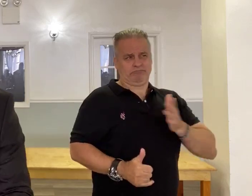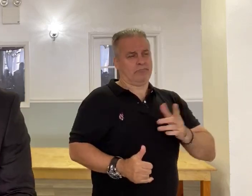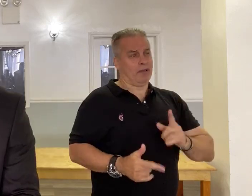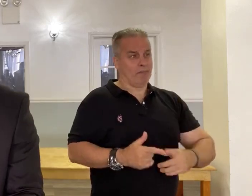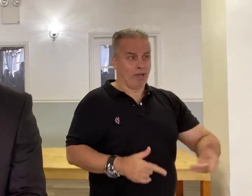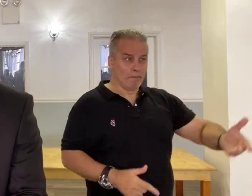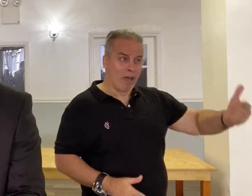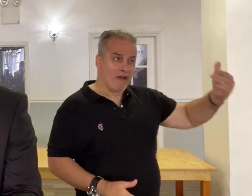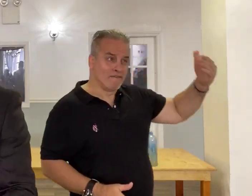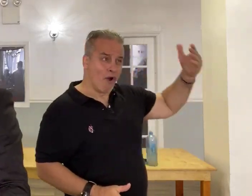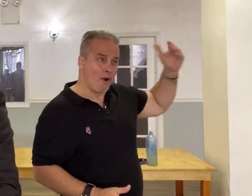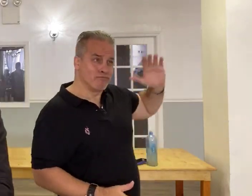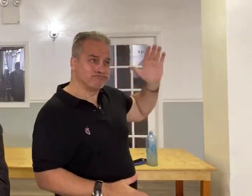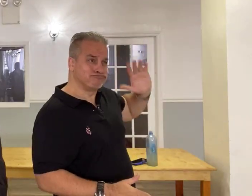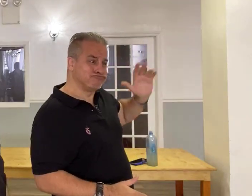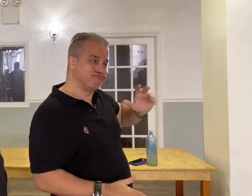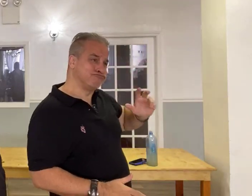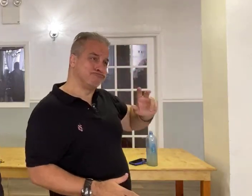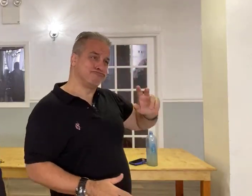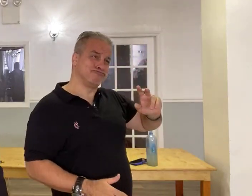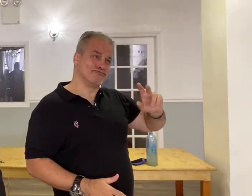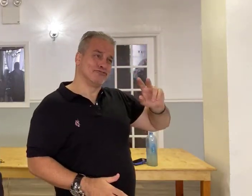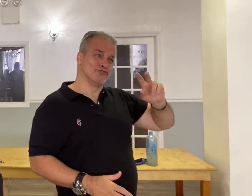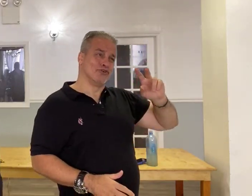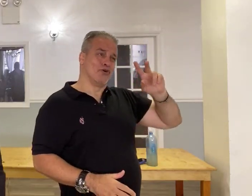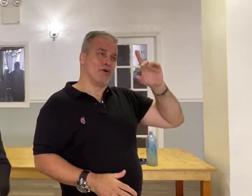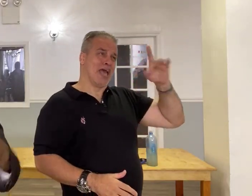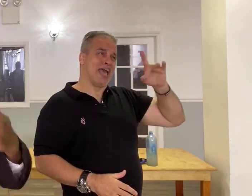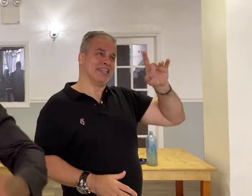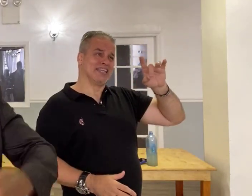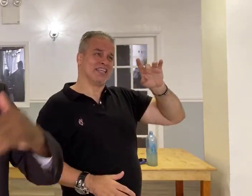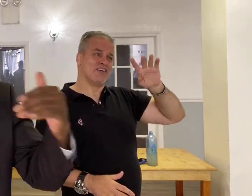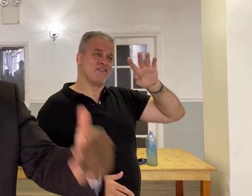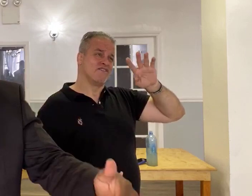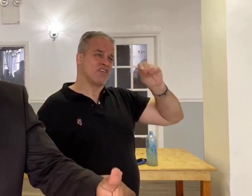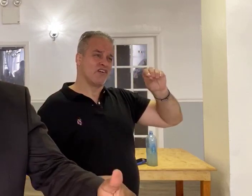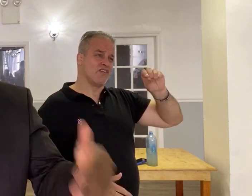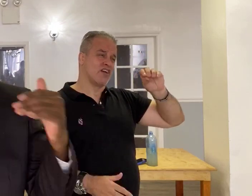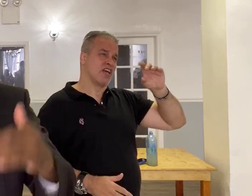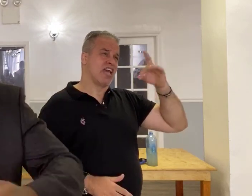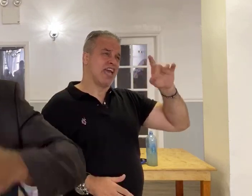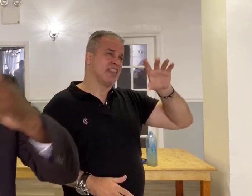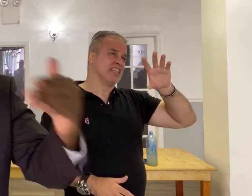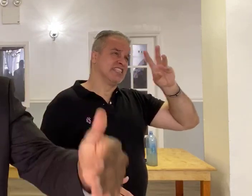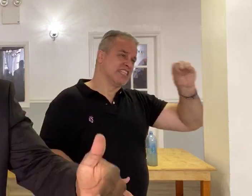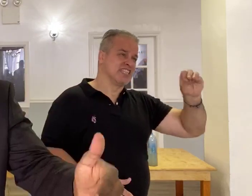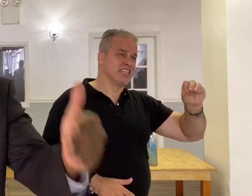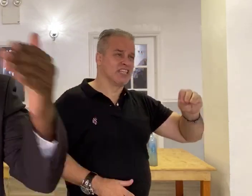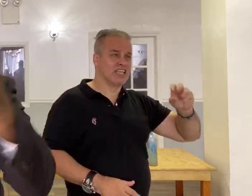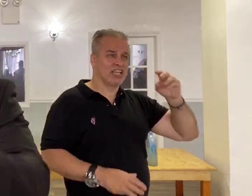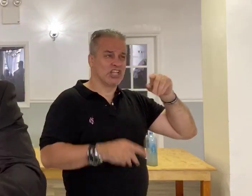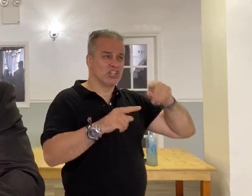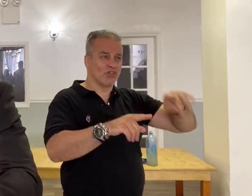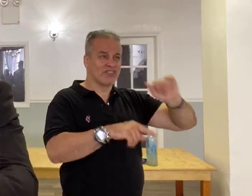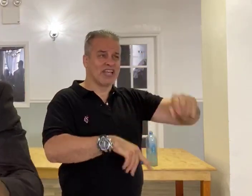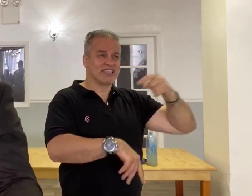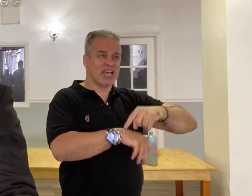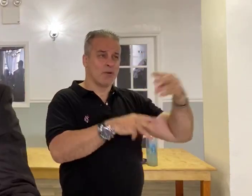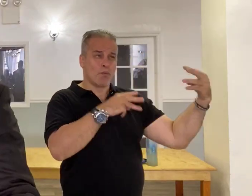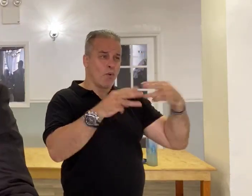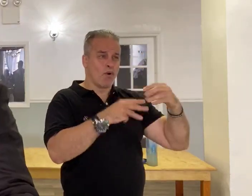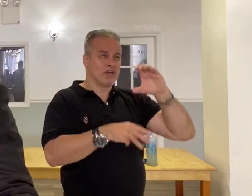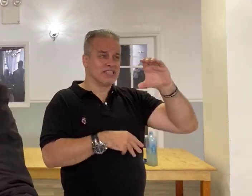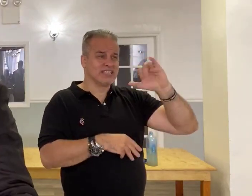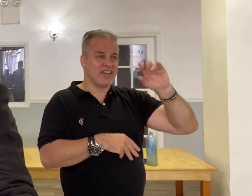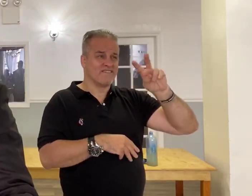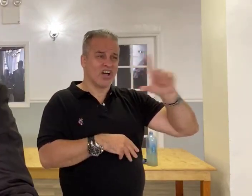industry came to be birthed at that time. And you had to learn how to live after the